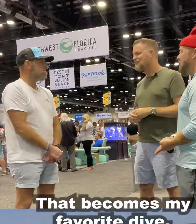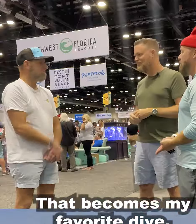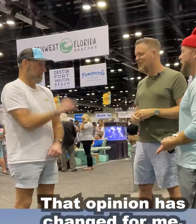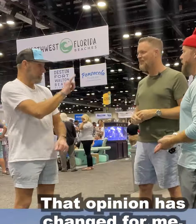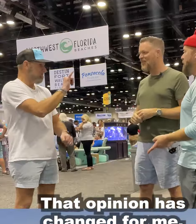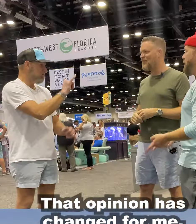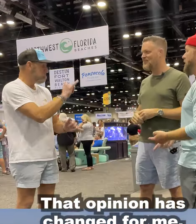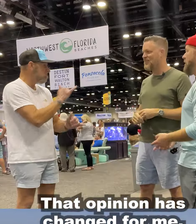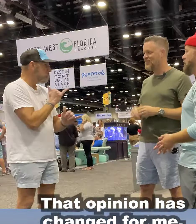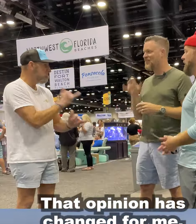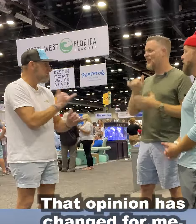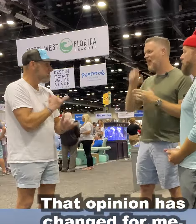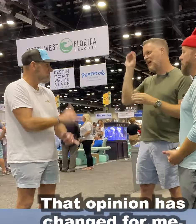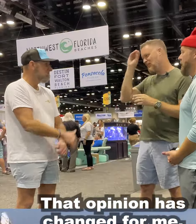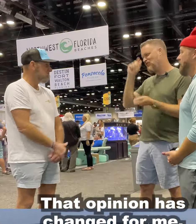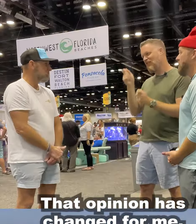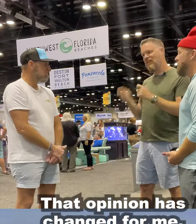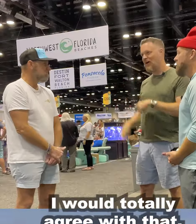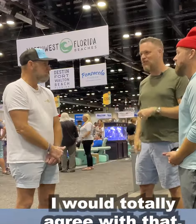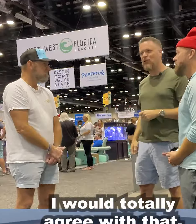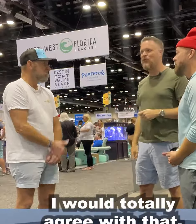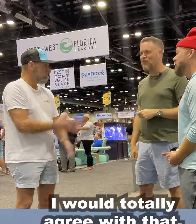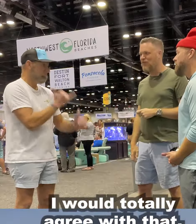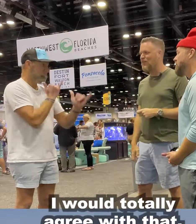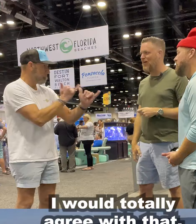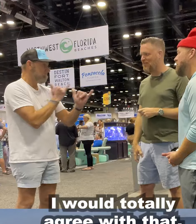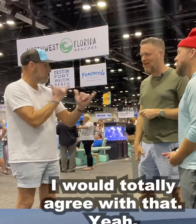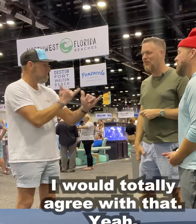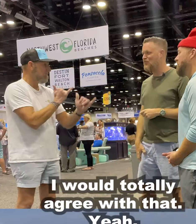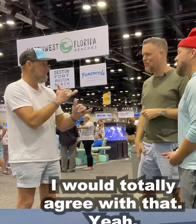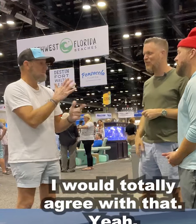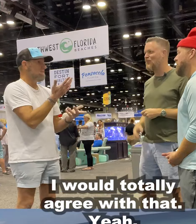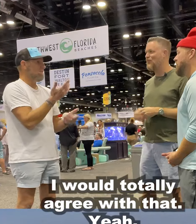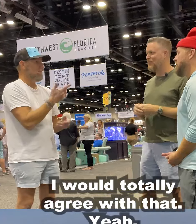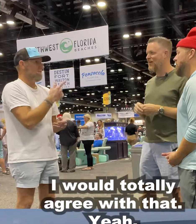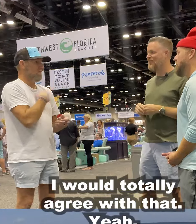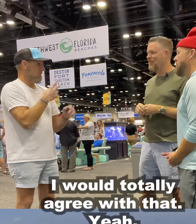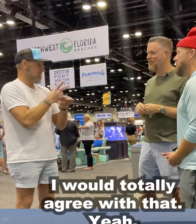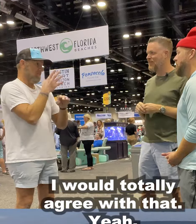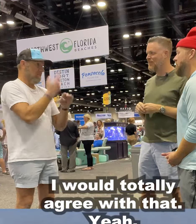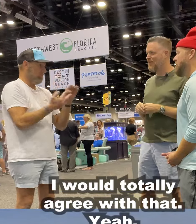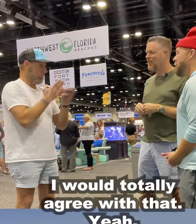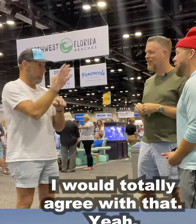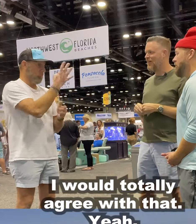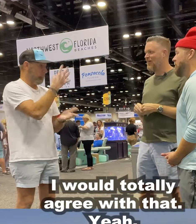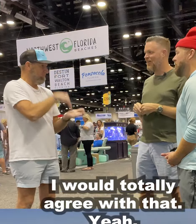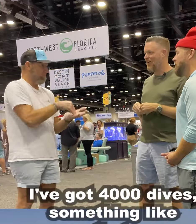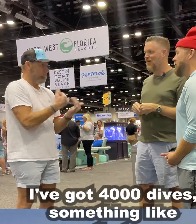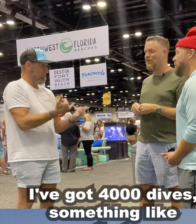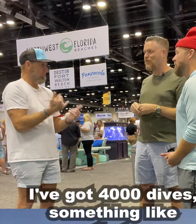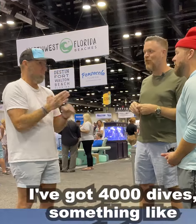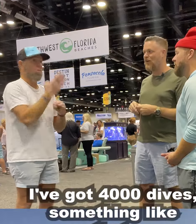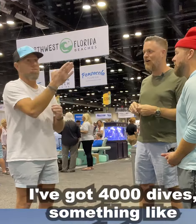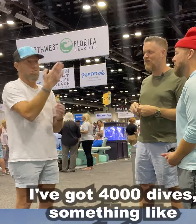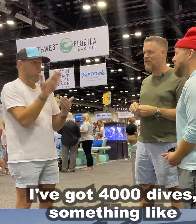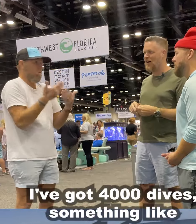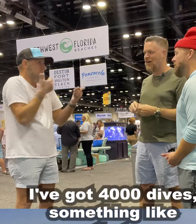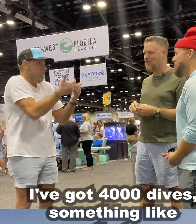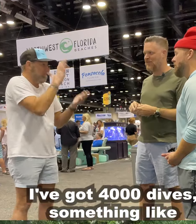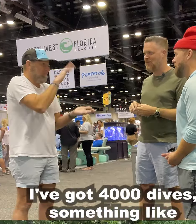That opinion has changed for me. I would totally agree with that. I would totally agree with that. Yeah. Yeah. I've got 4,000 dives, something